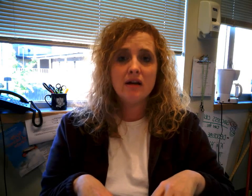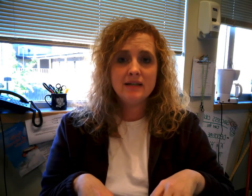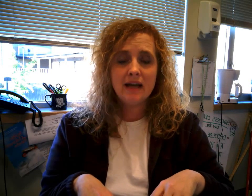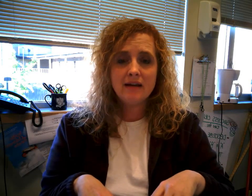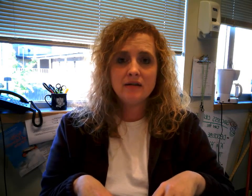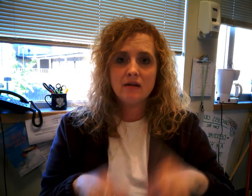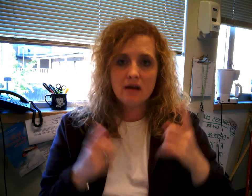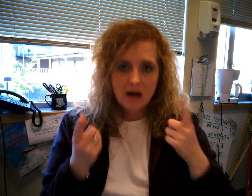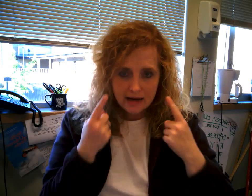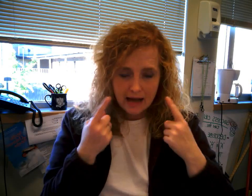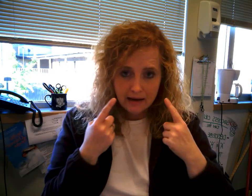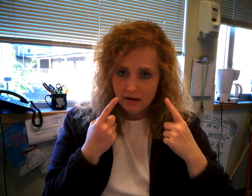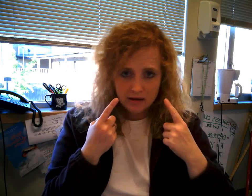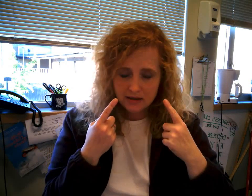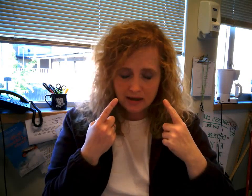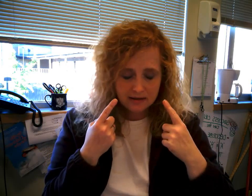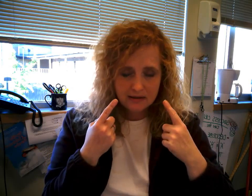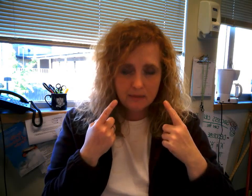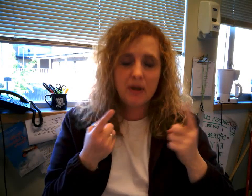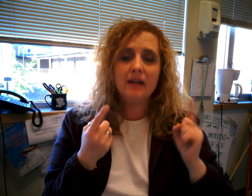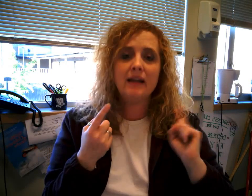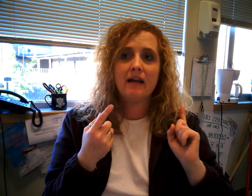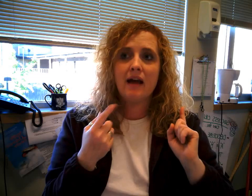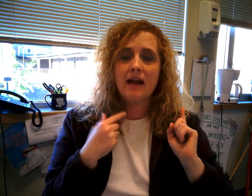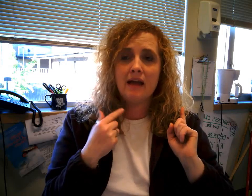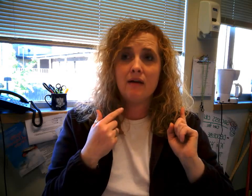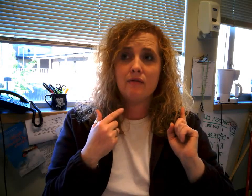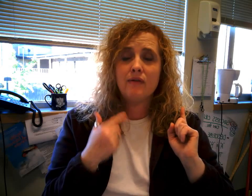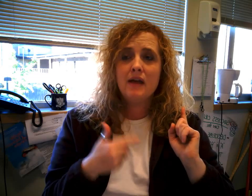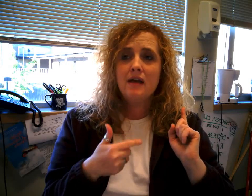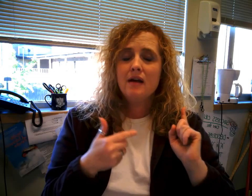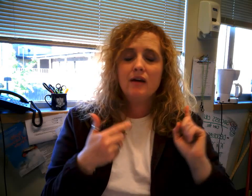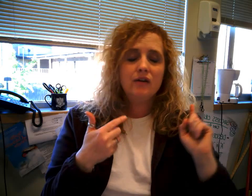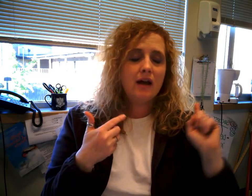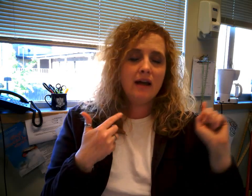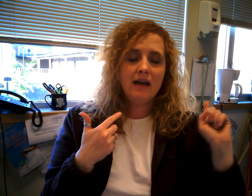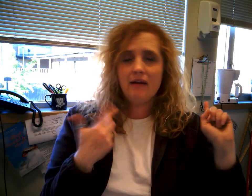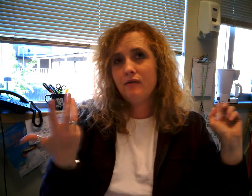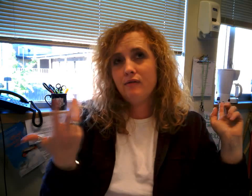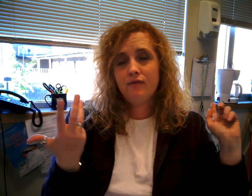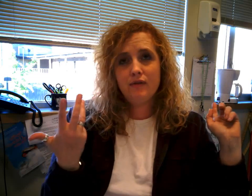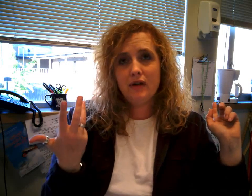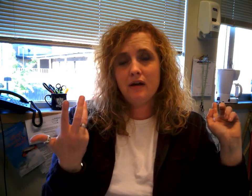like, you know how a swing set goes like this. Same motion with two Y's. Still.